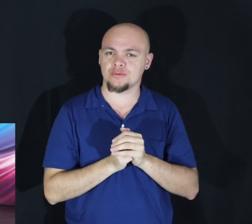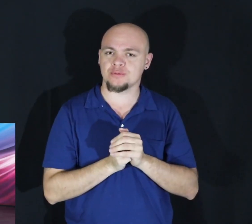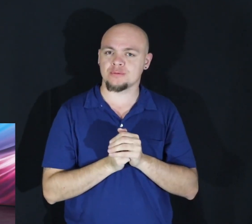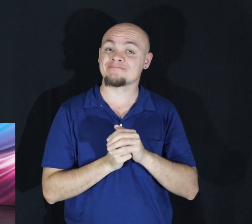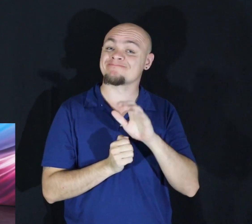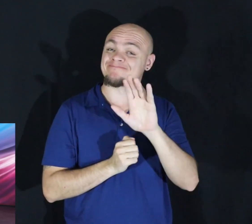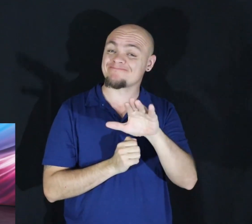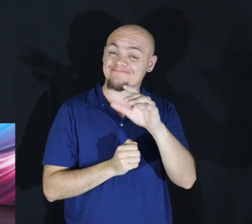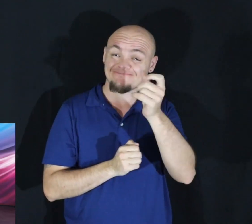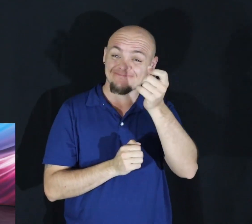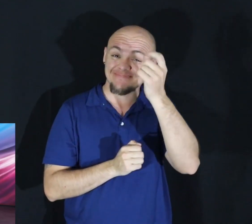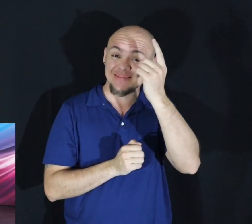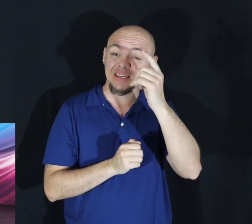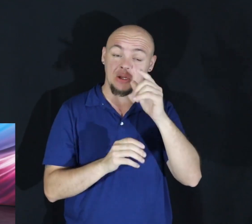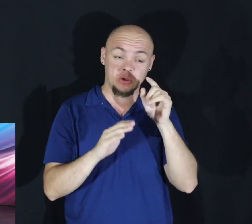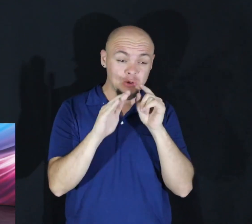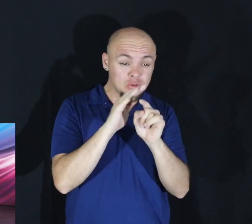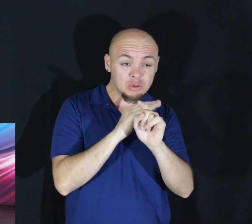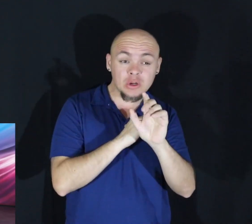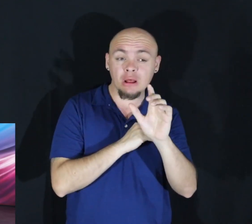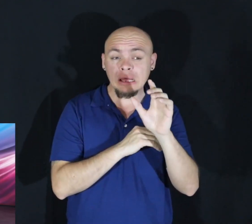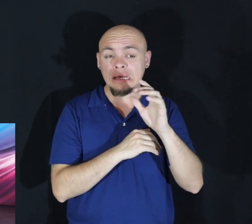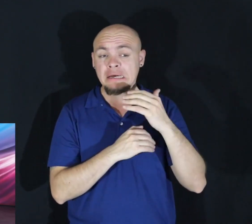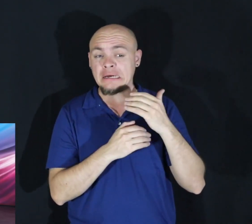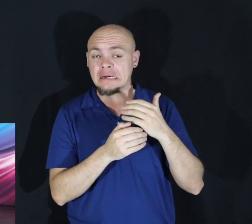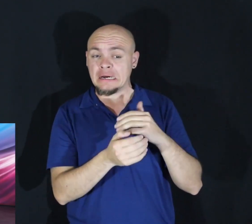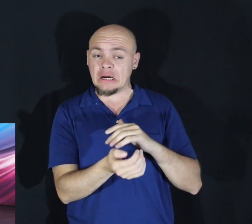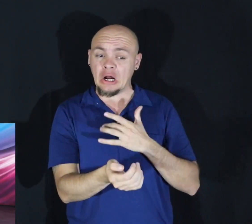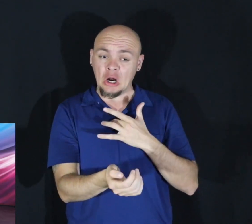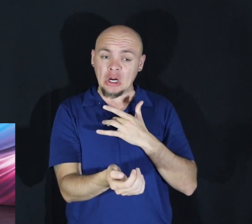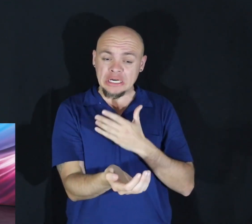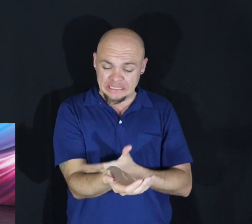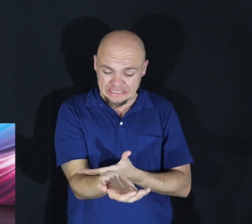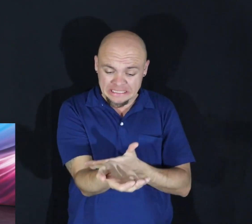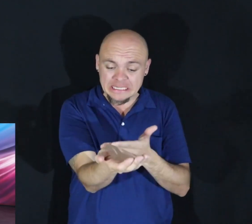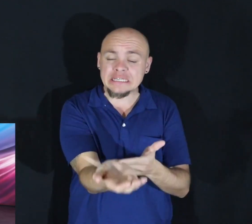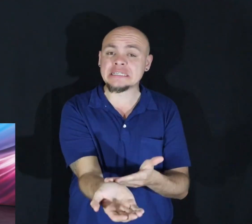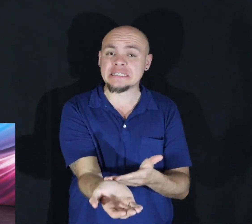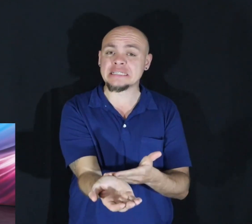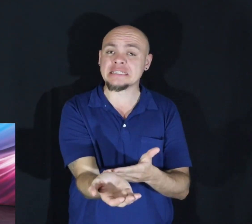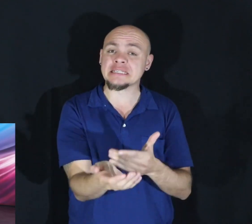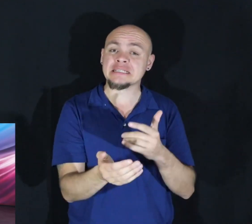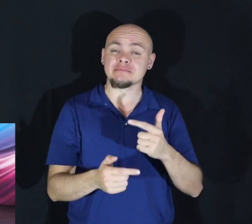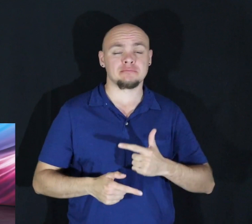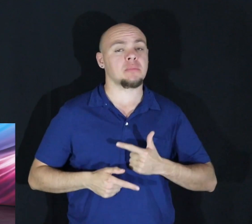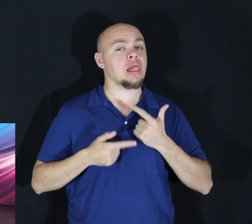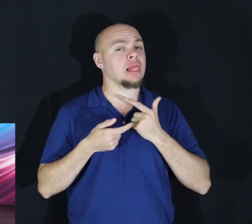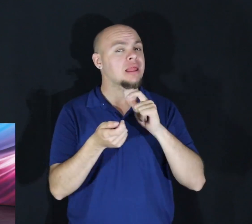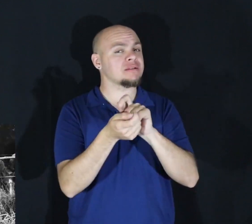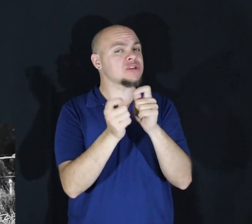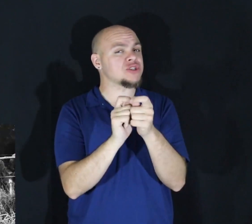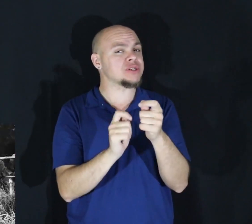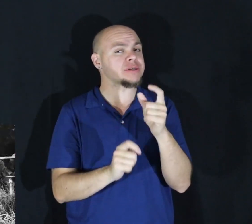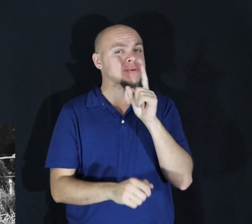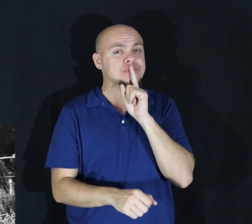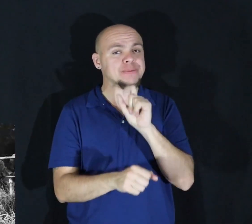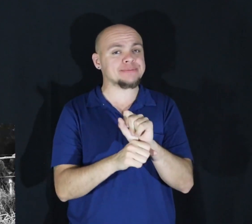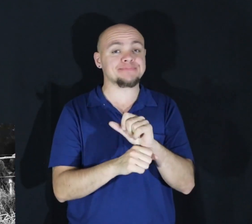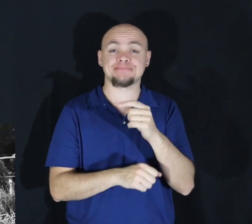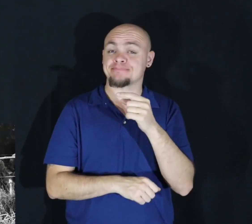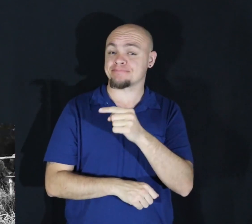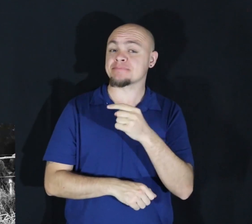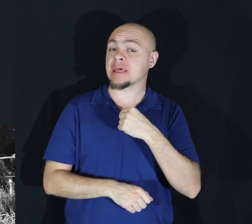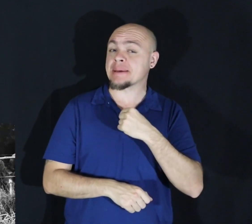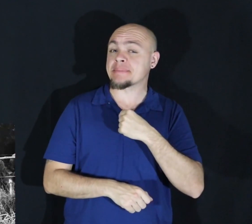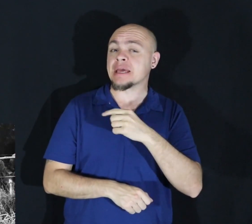Because believe me, the journey to wear your heart on your sleeves, quite literally, can be life-changing. This is me at the age